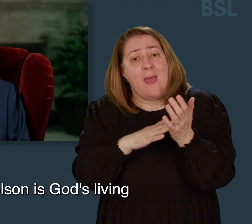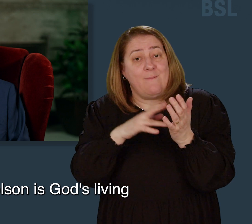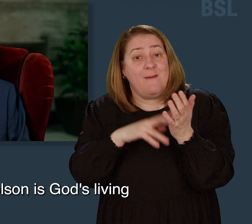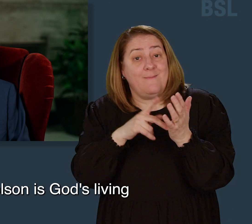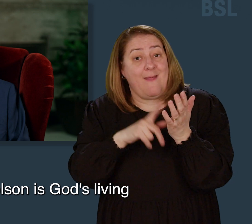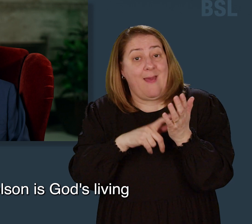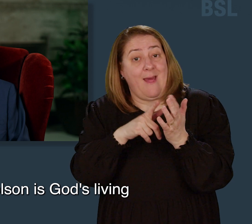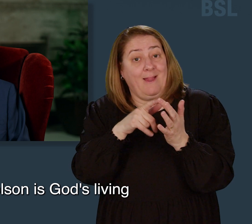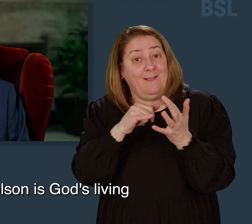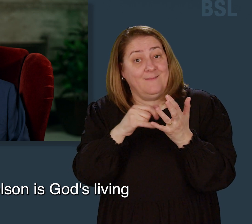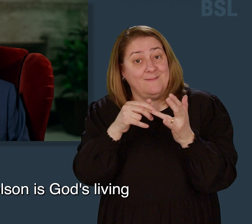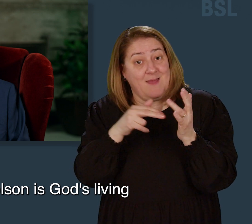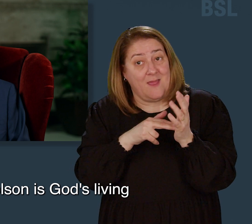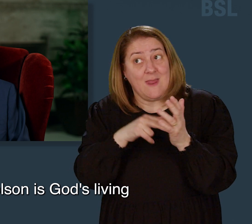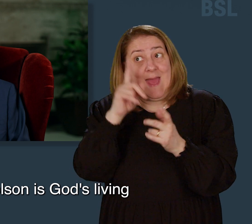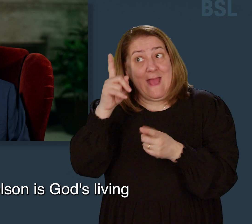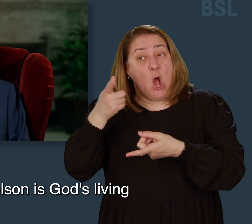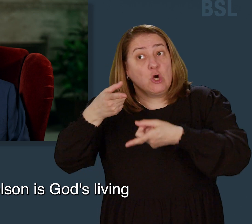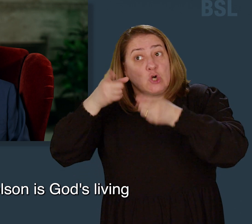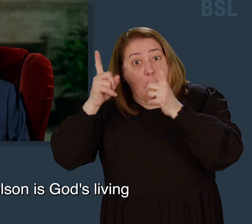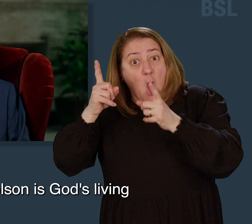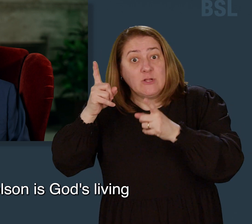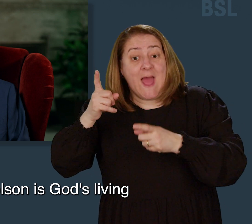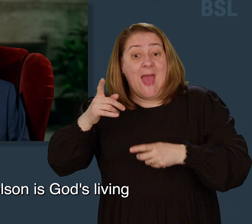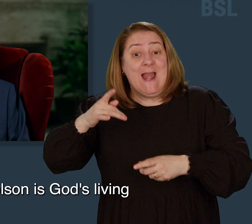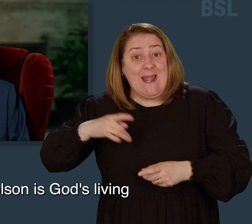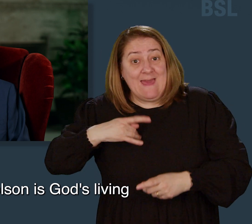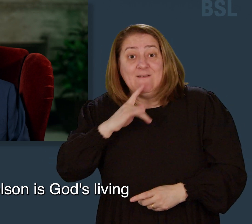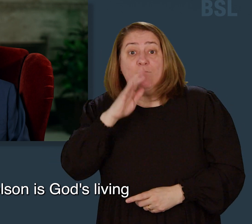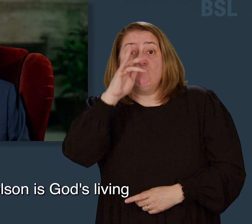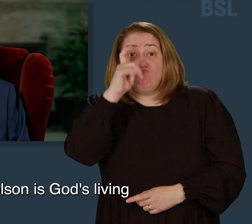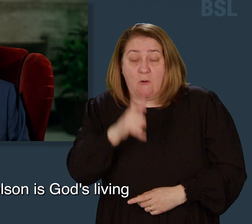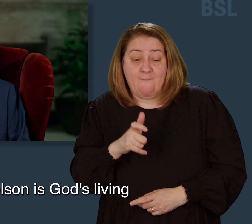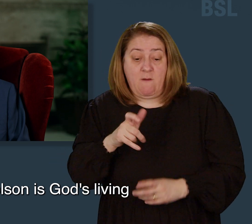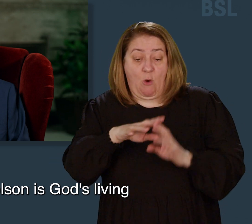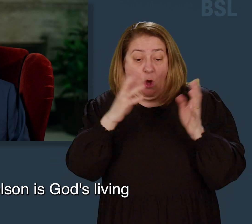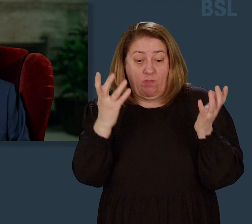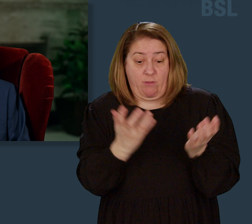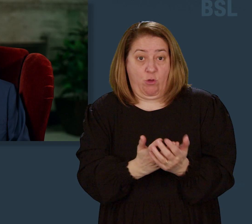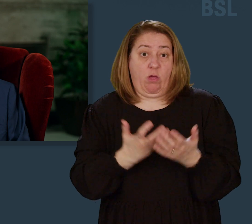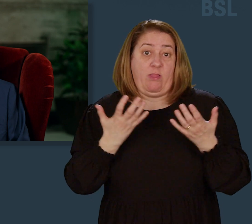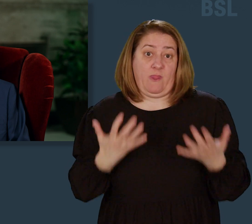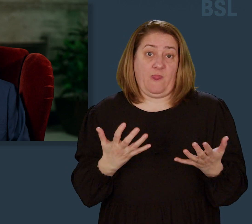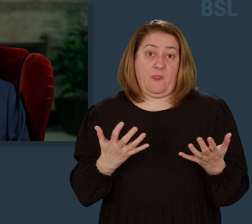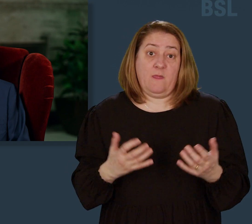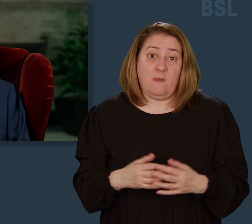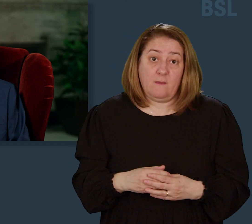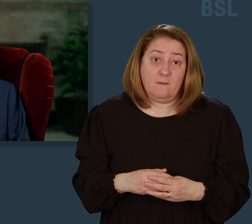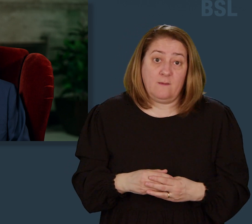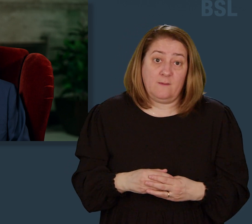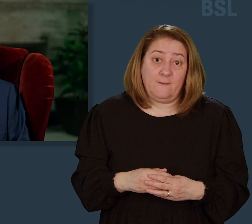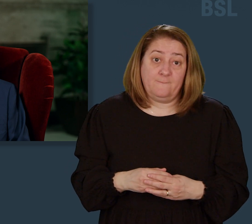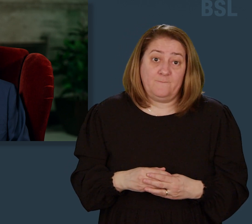M. Nelson is God's living prophet on the earth.